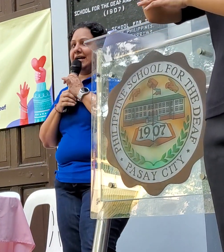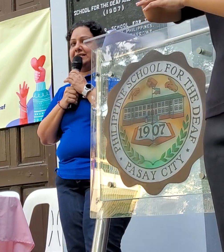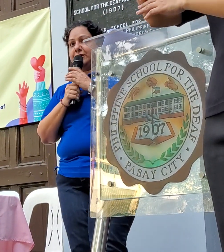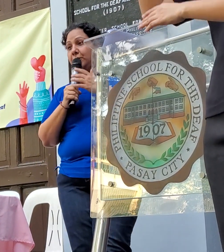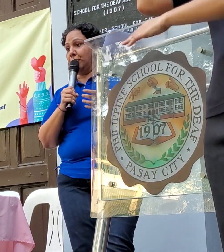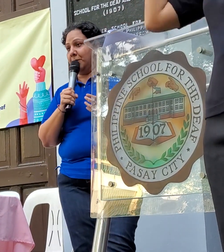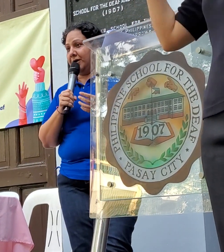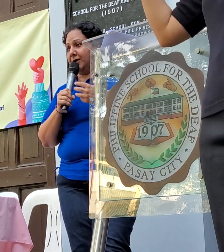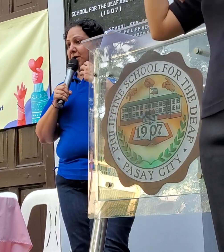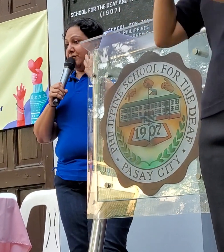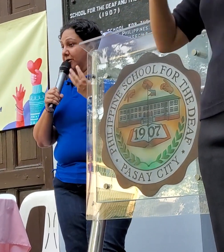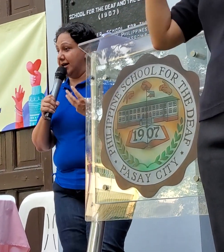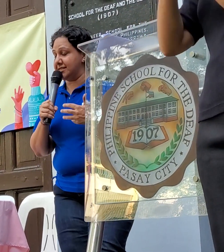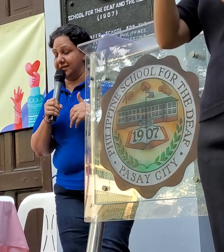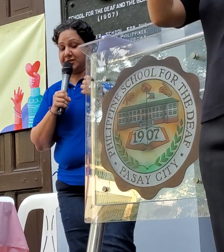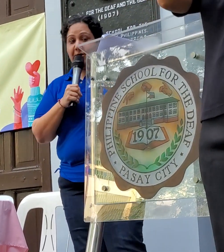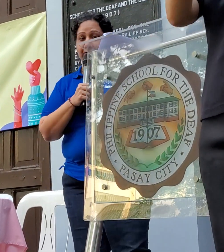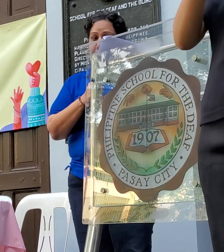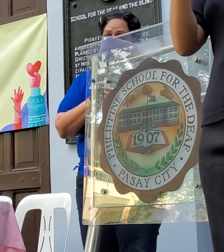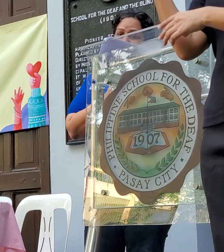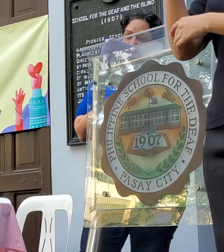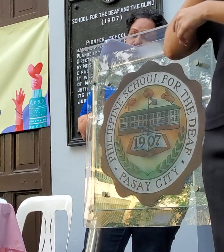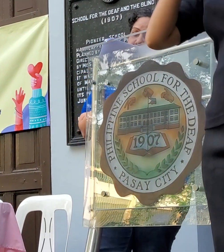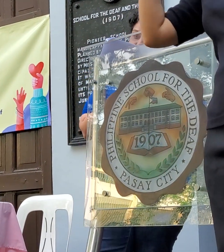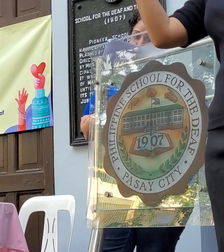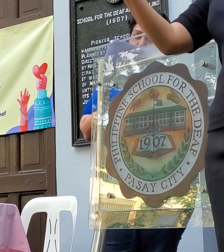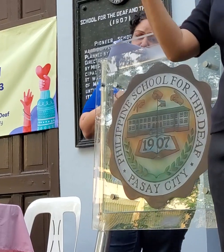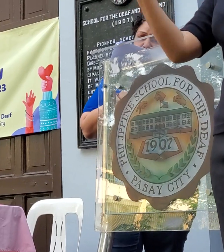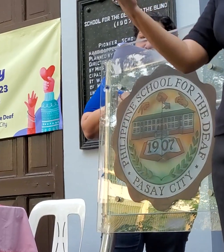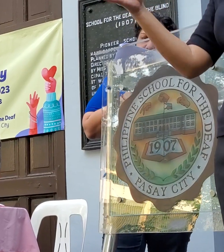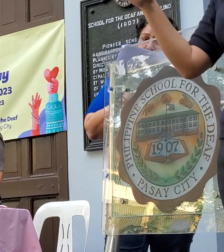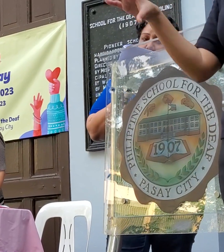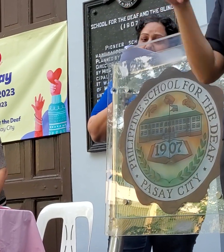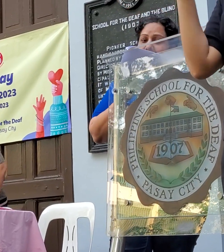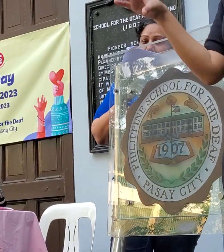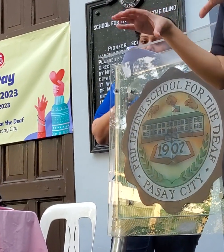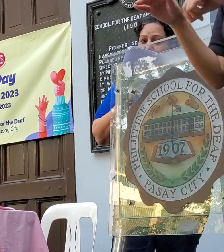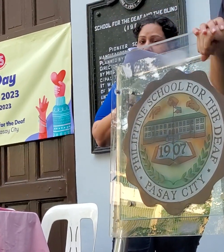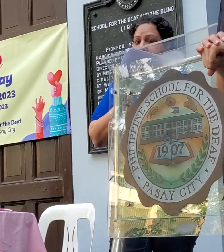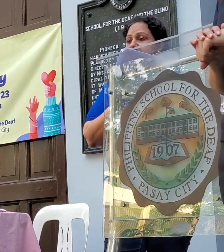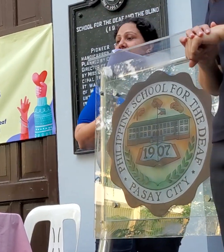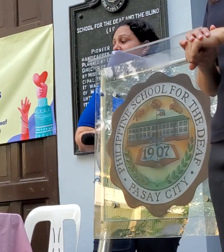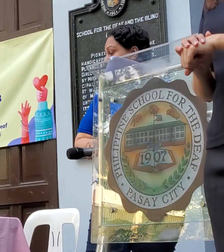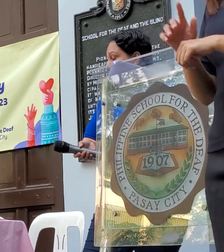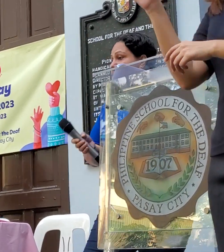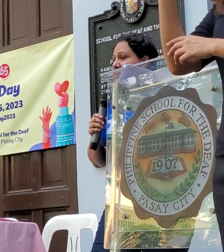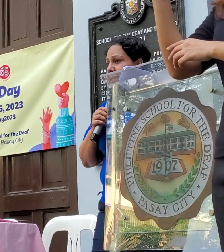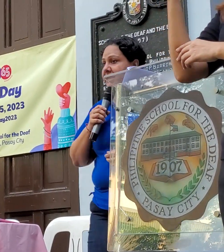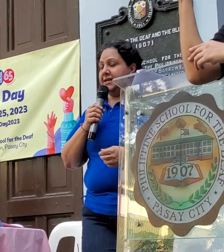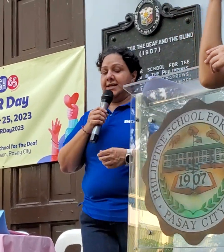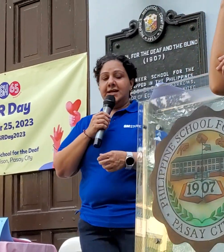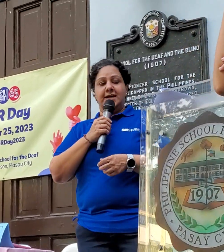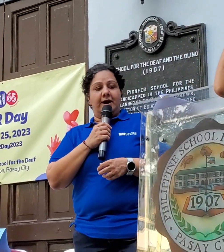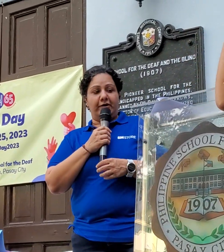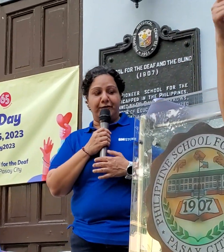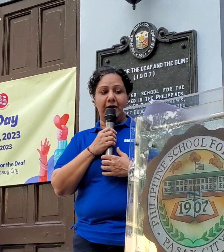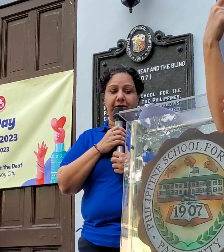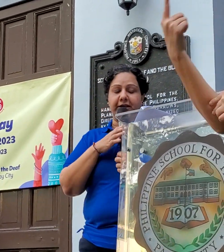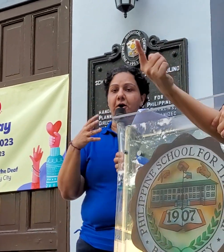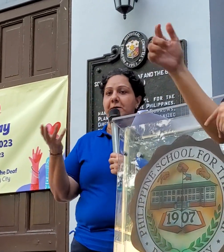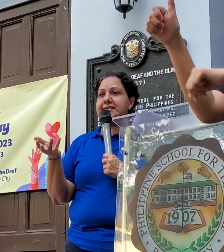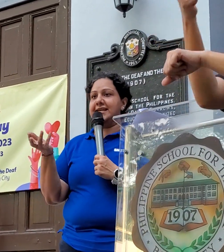bongga October for us. There's a lot of things that we want to do. And you know, speaking from what Mr. Henry C. would say,